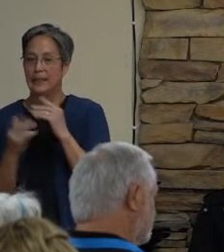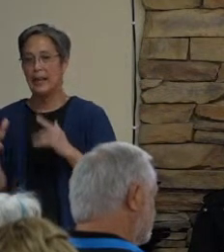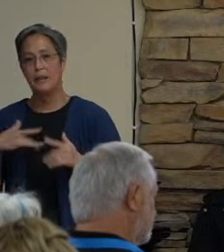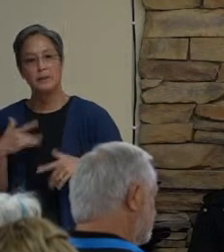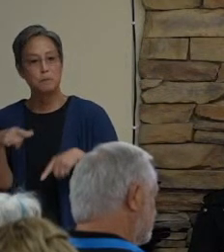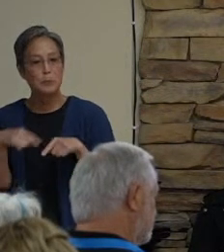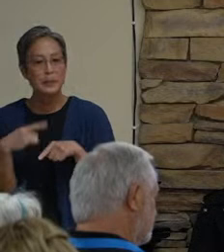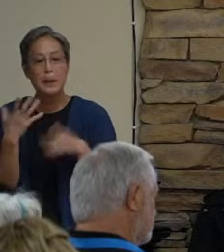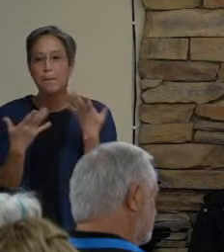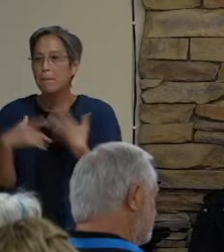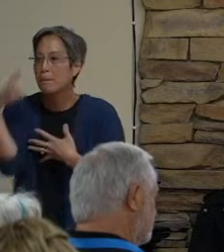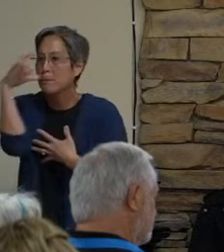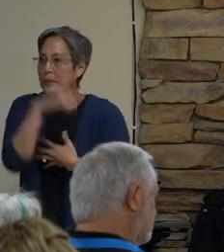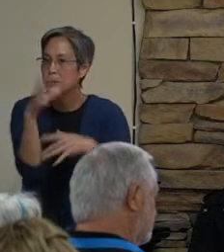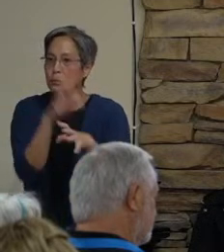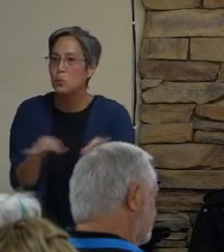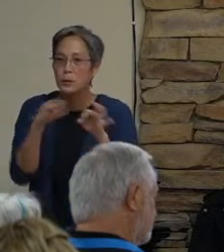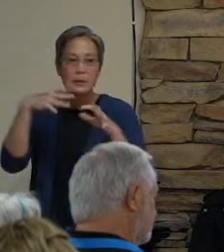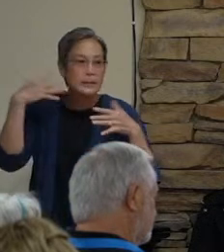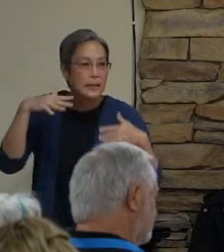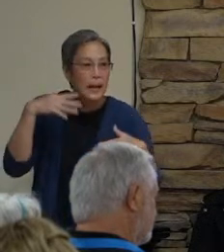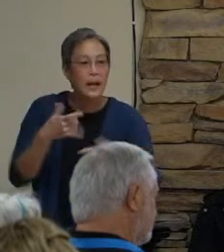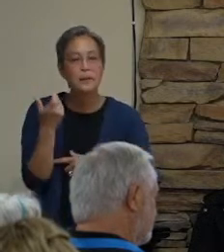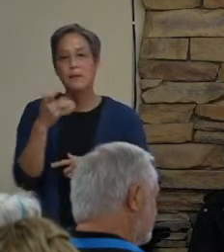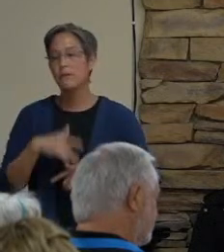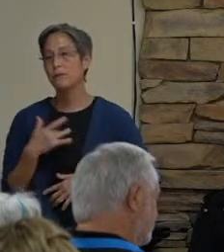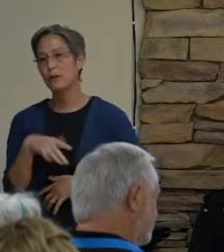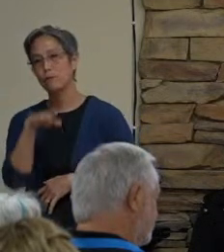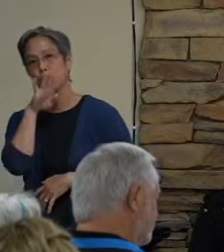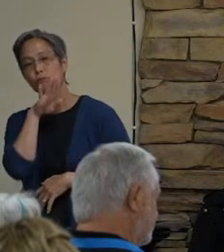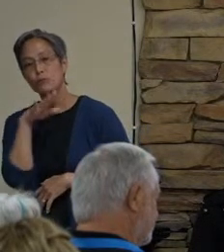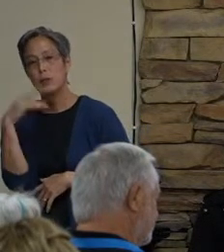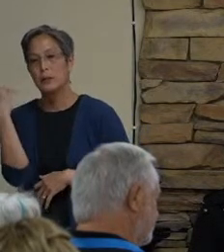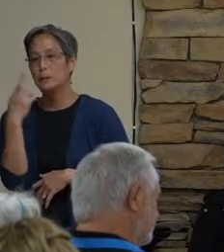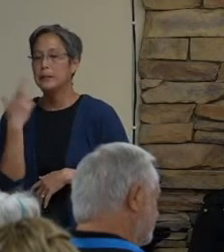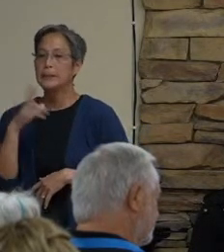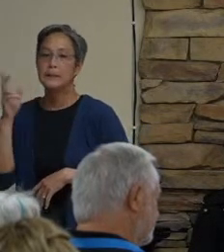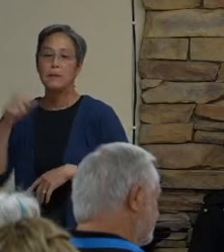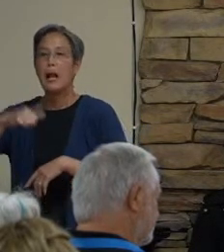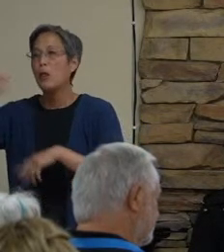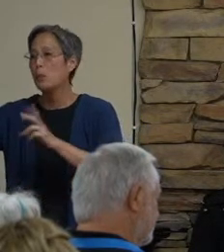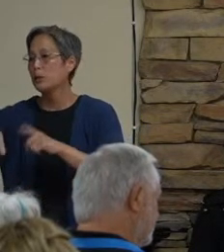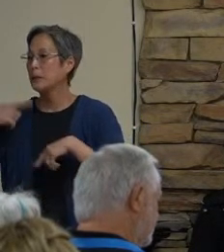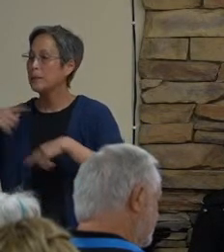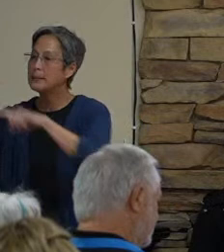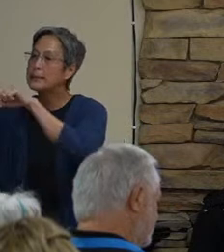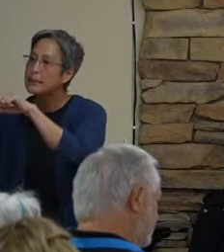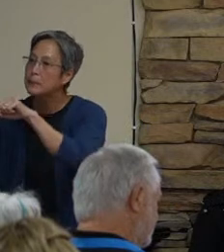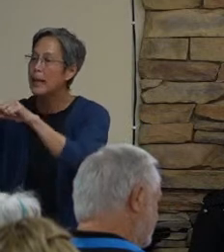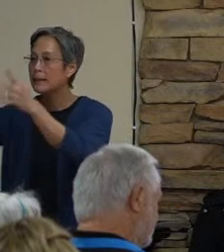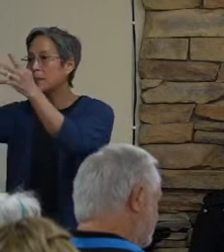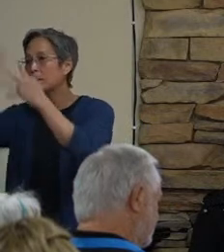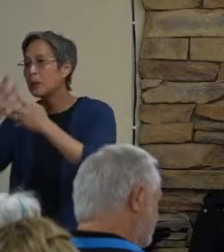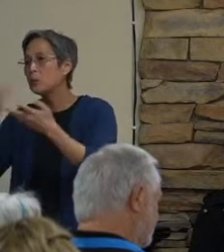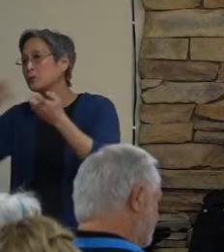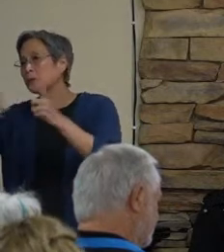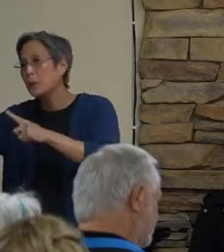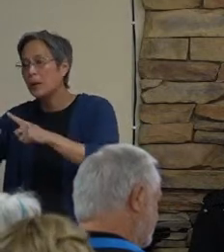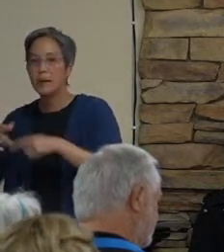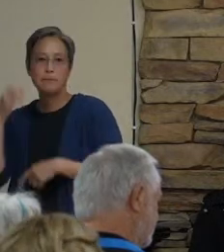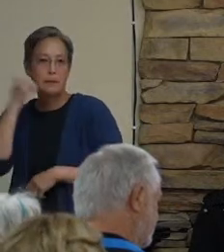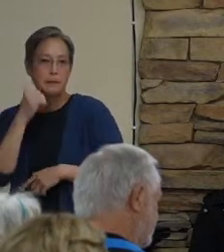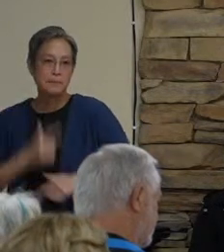they might miss important sounds. They feel frustrated because they have to depend on someone else in order to feel comfortable in their day-to-day